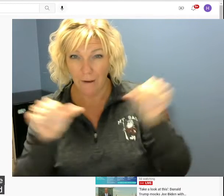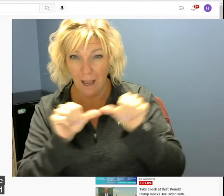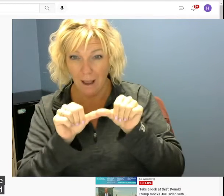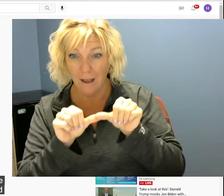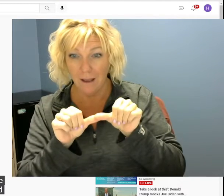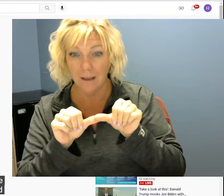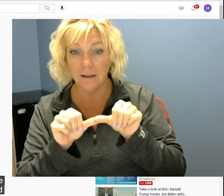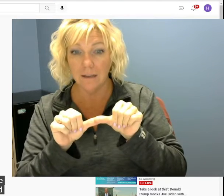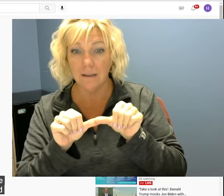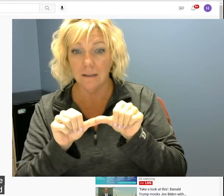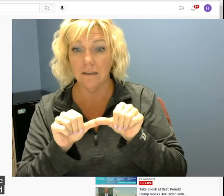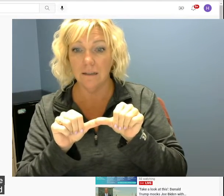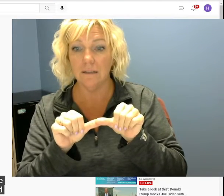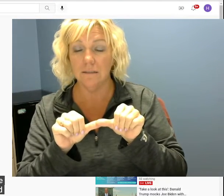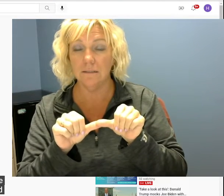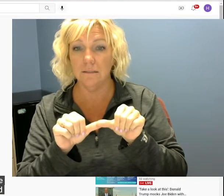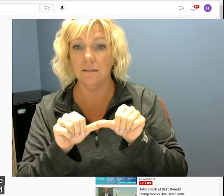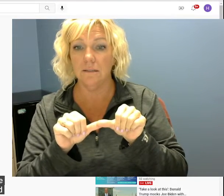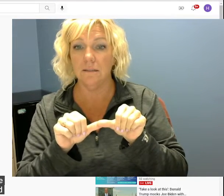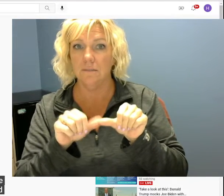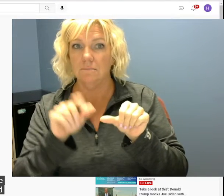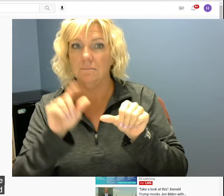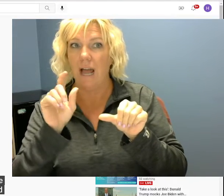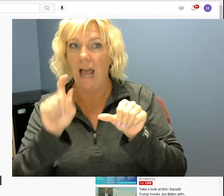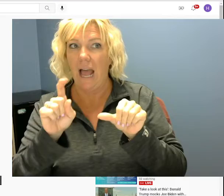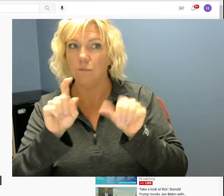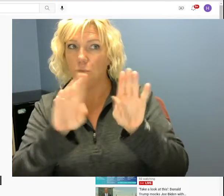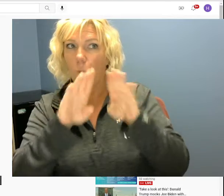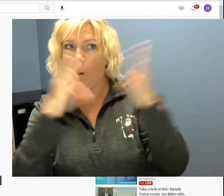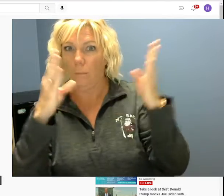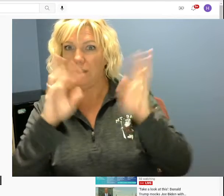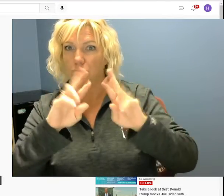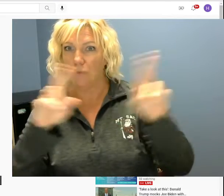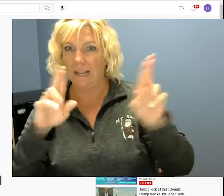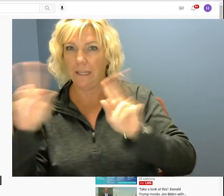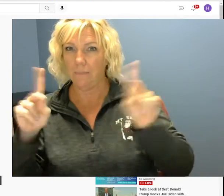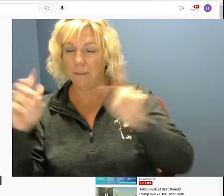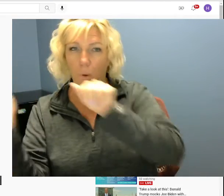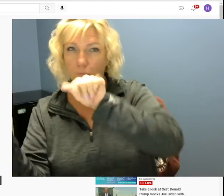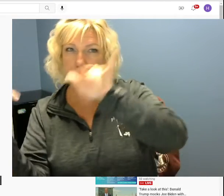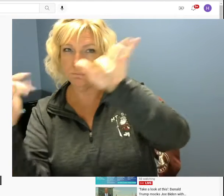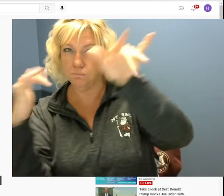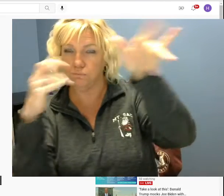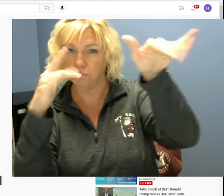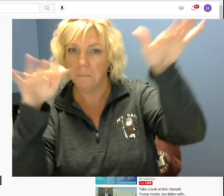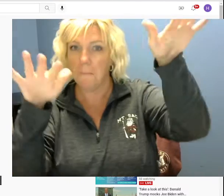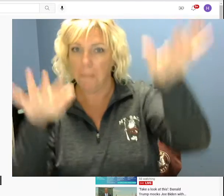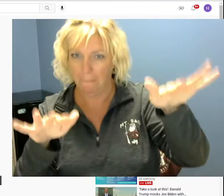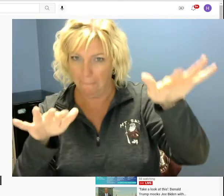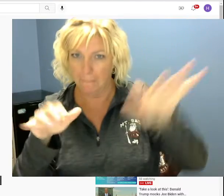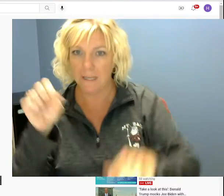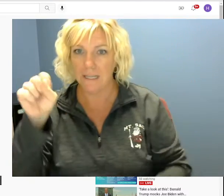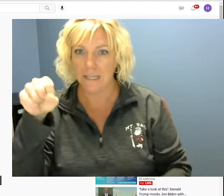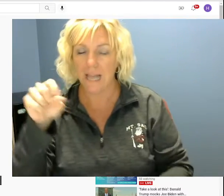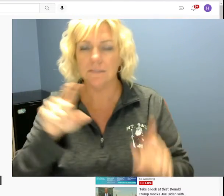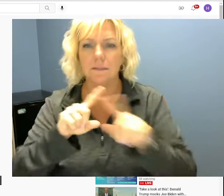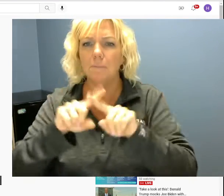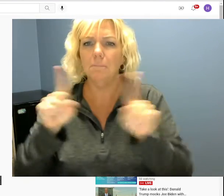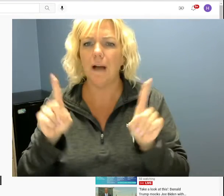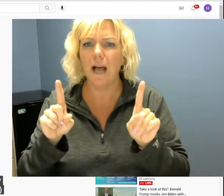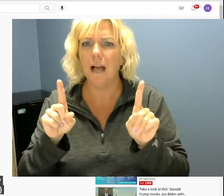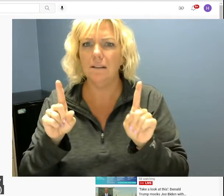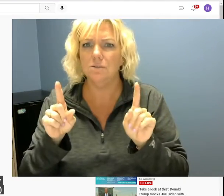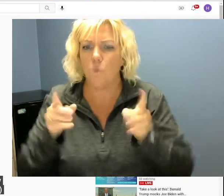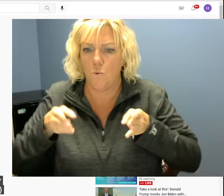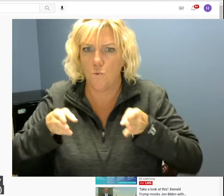those Northwest Ordinances because we wanted to get that populated quickly, and that's worked. People have settled there, but there's no real reliable